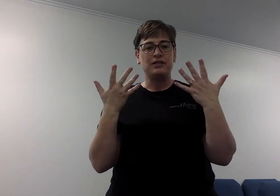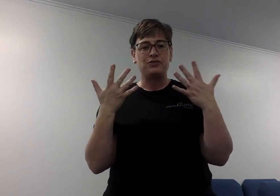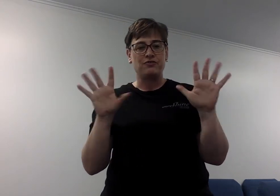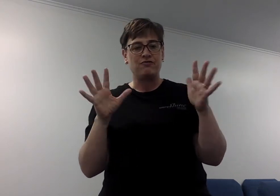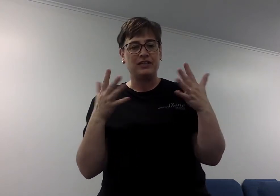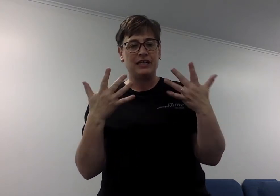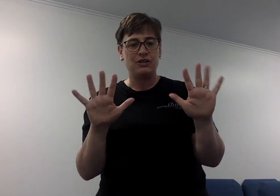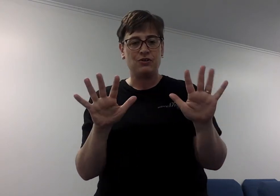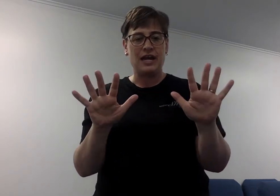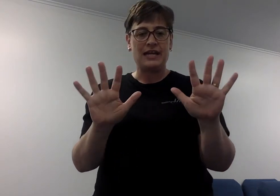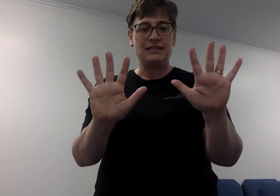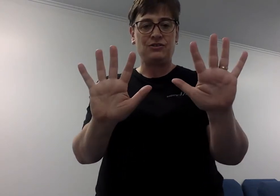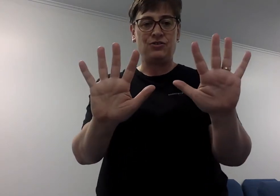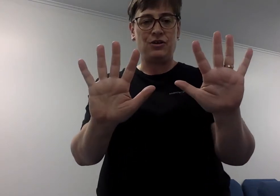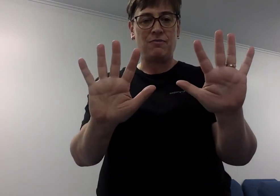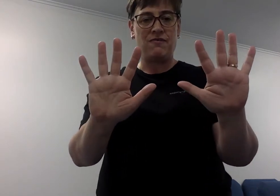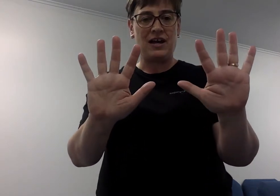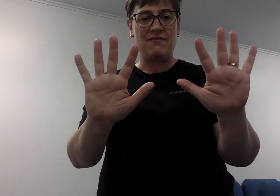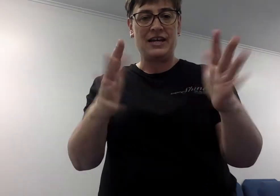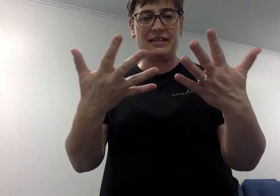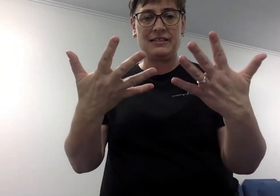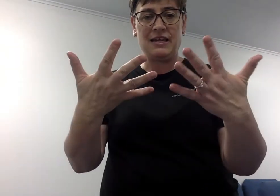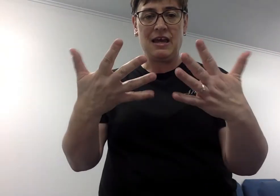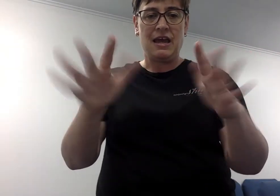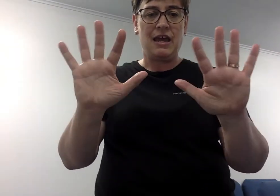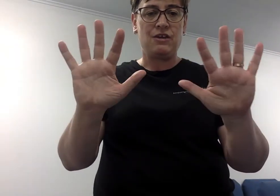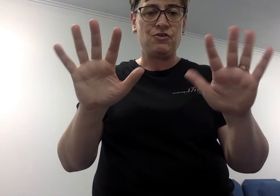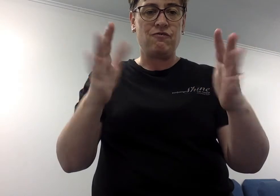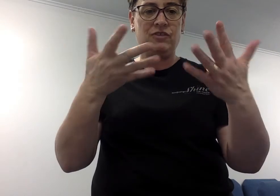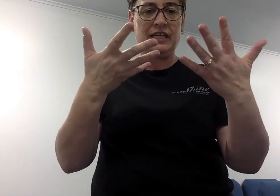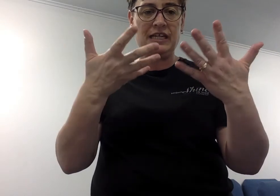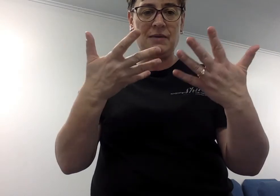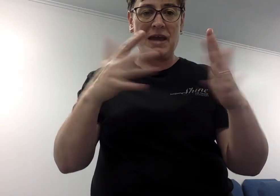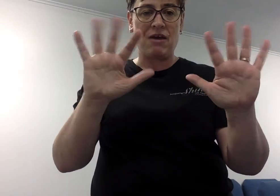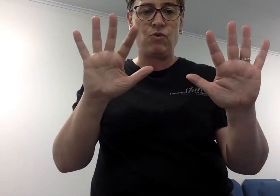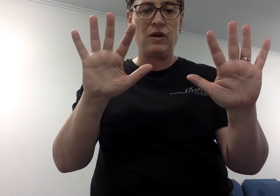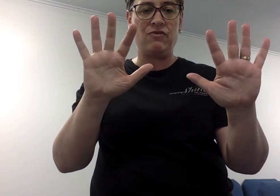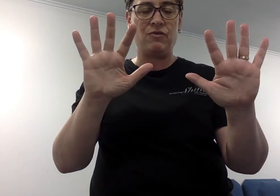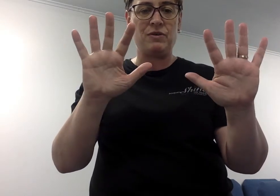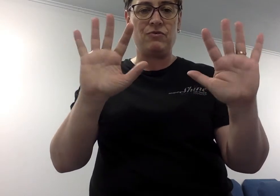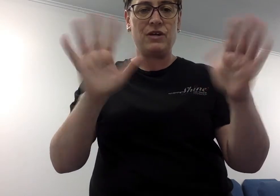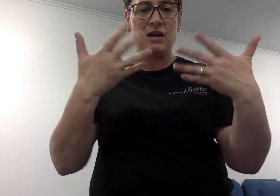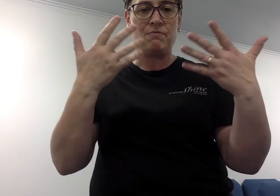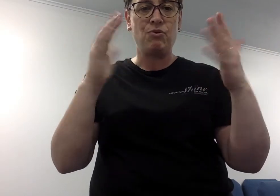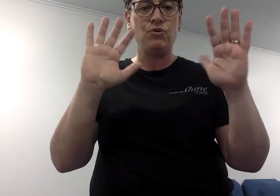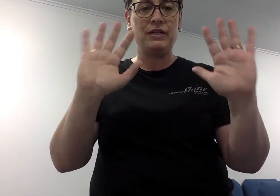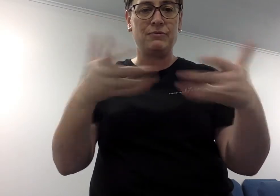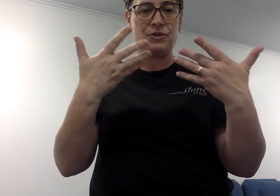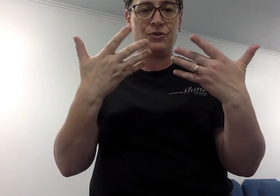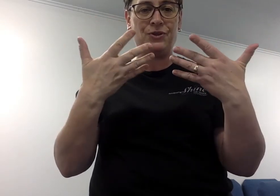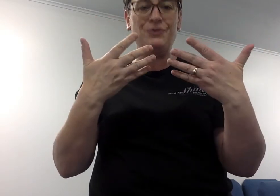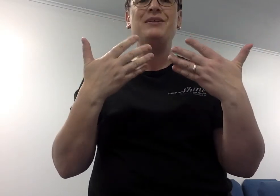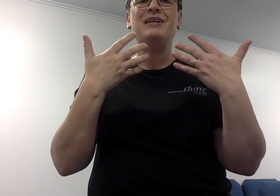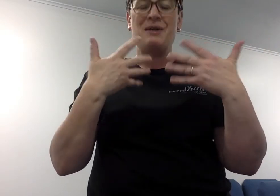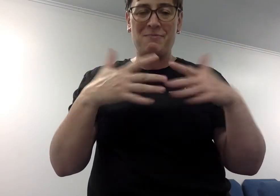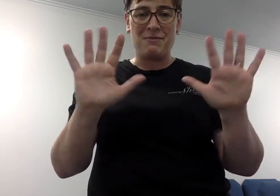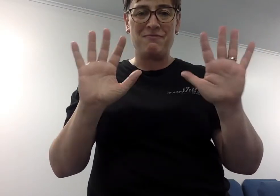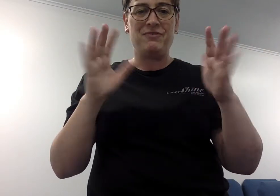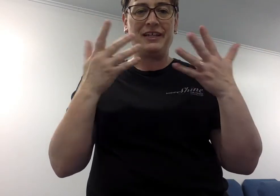you're flicking your hands, your number 5 hands, and you're flicking them out away from you. Not pulling them to you, but flicking them